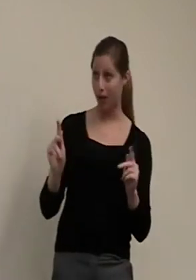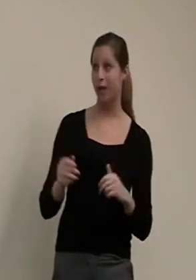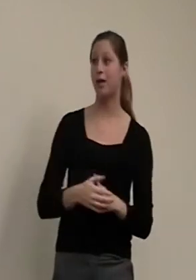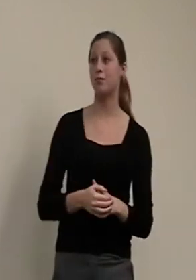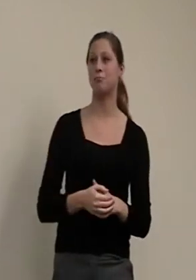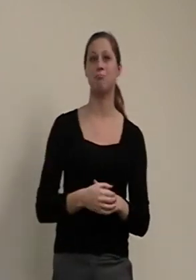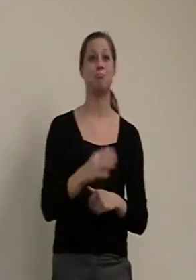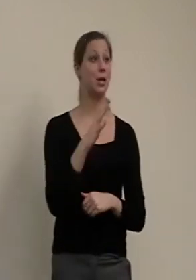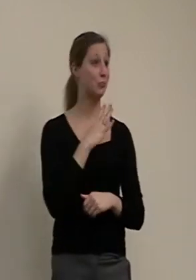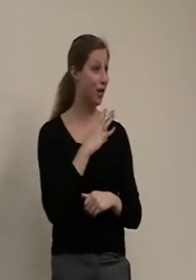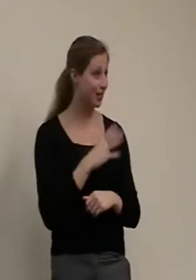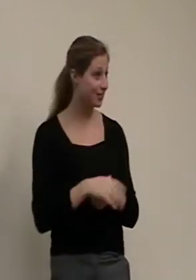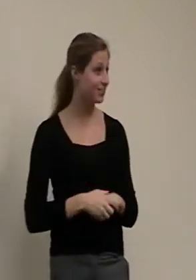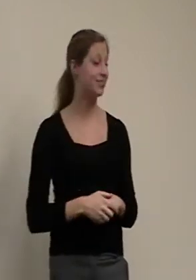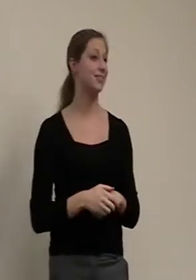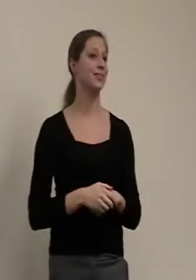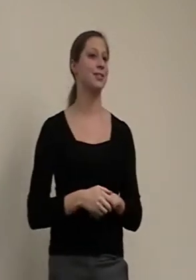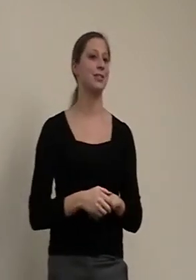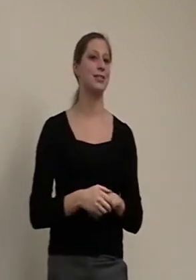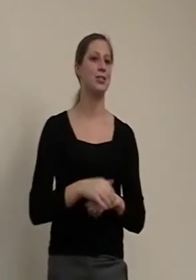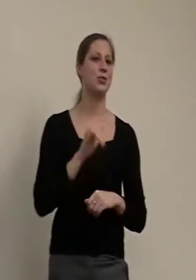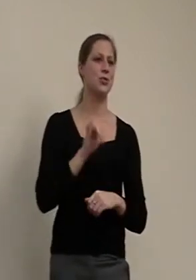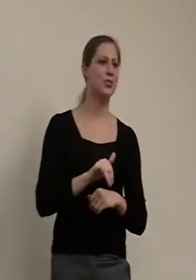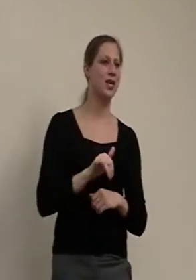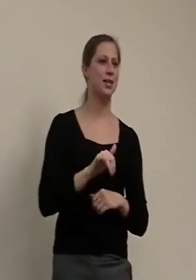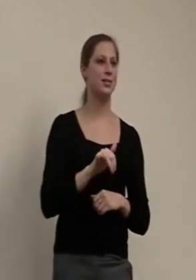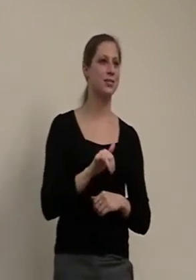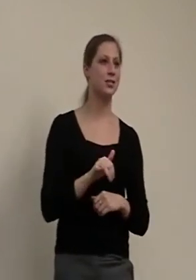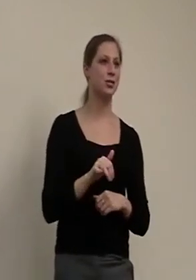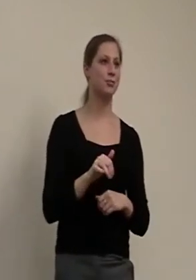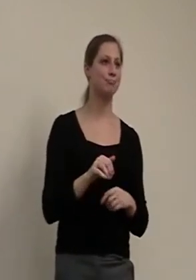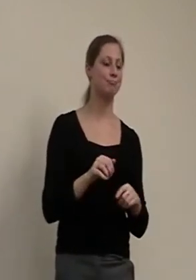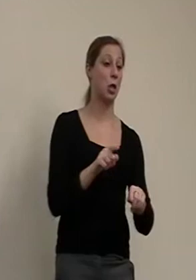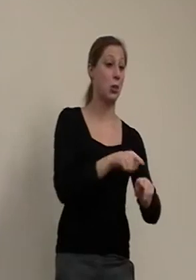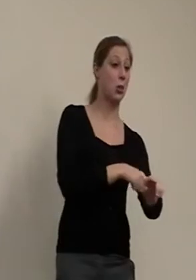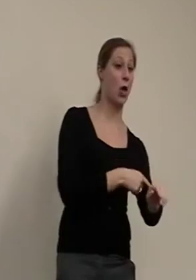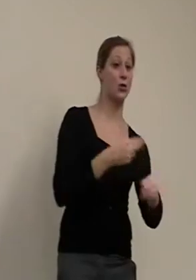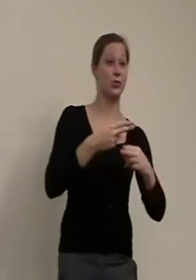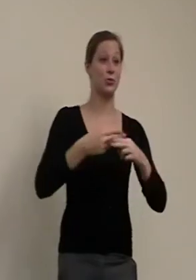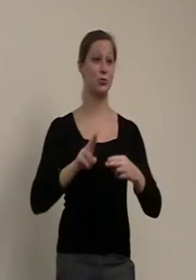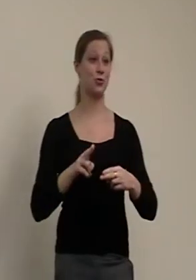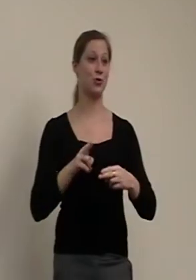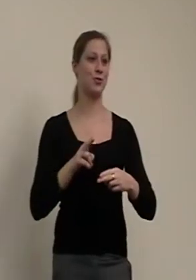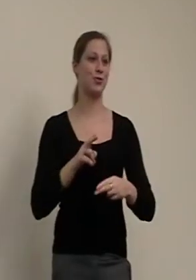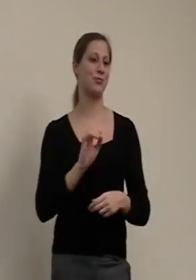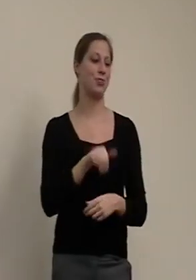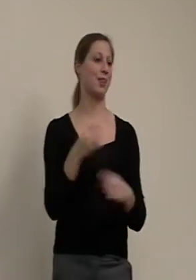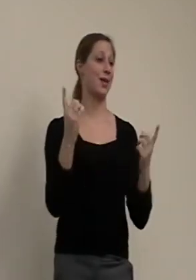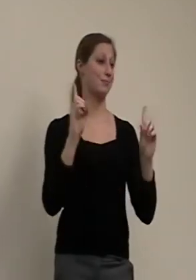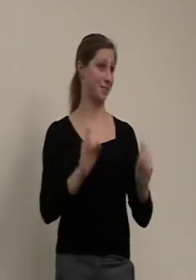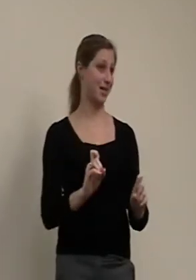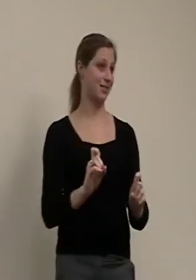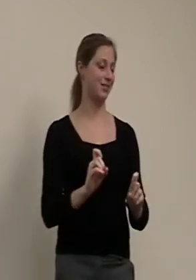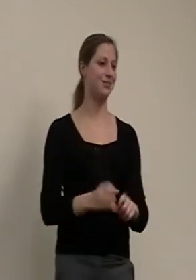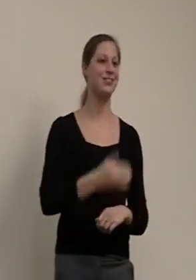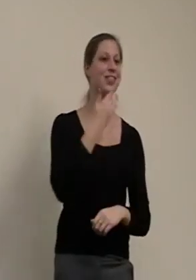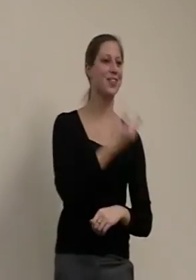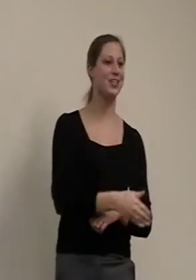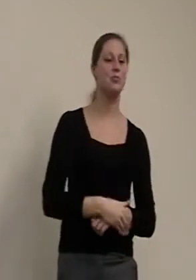right. Yay! That's kind of the long and the short of it. Wow. Thank you. Thank you. Great job, our